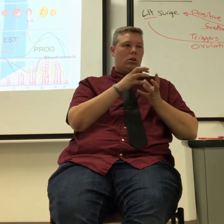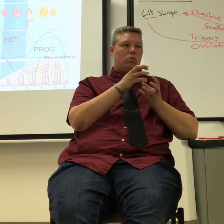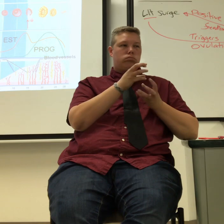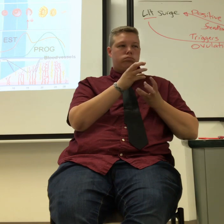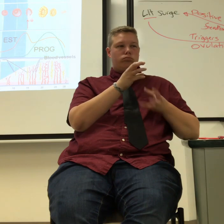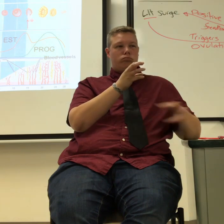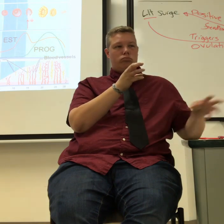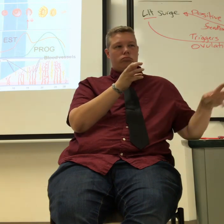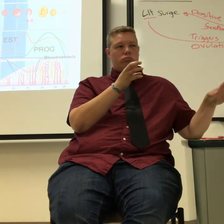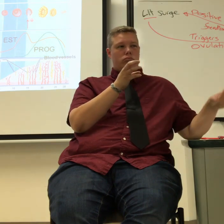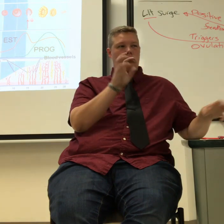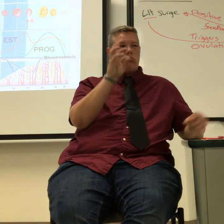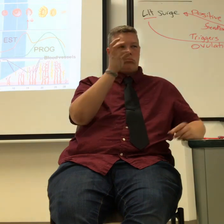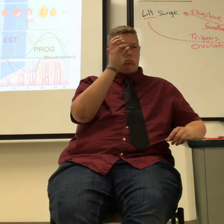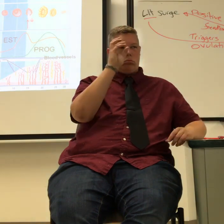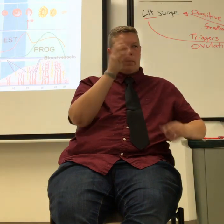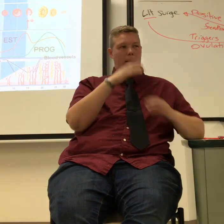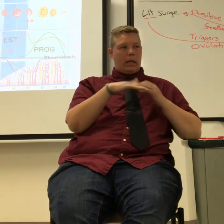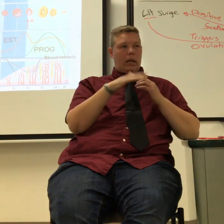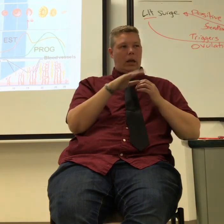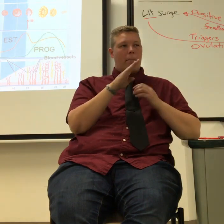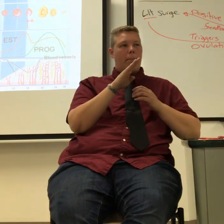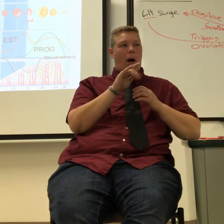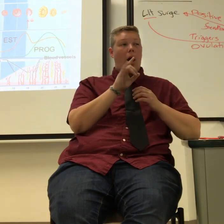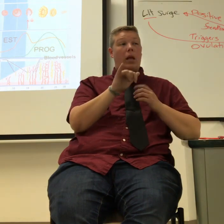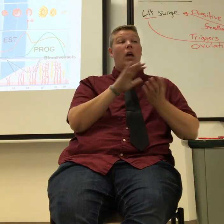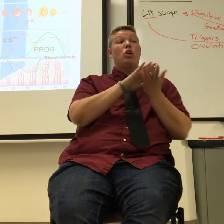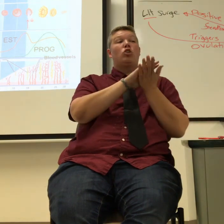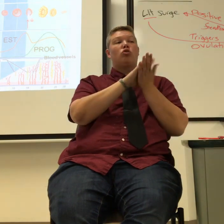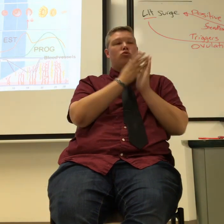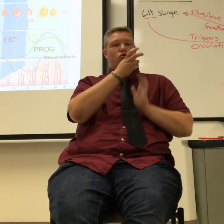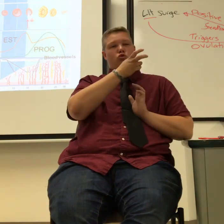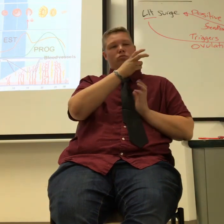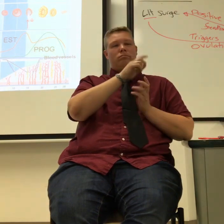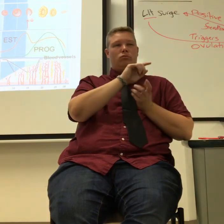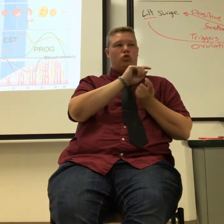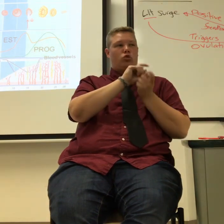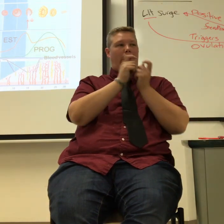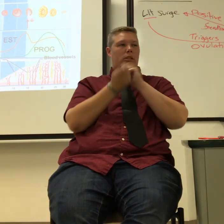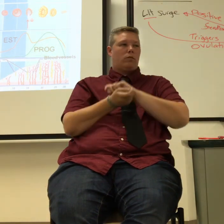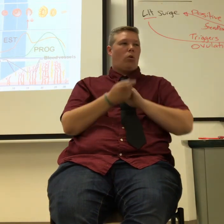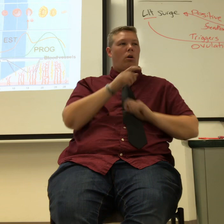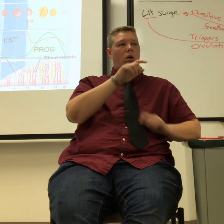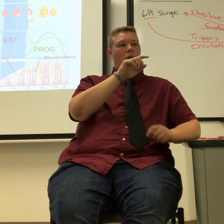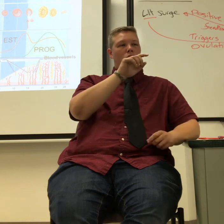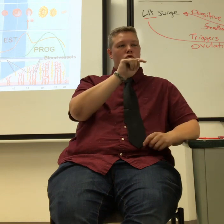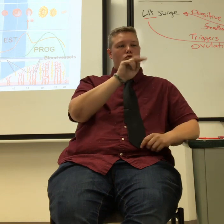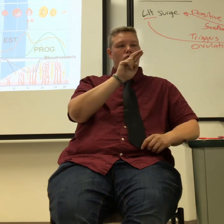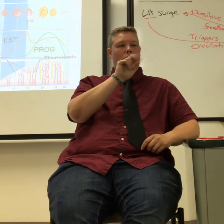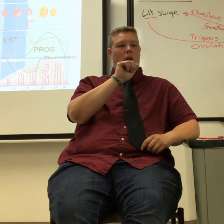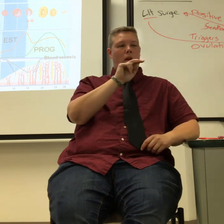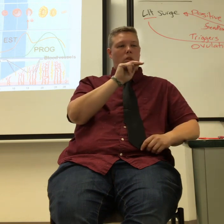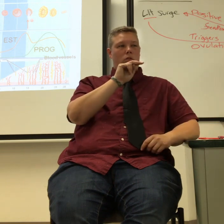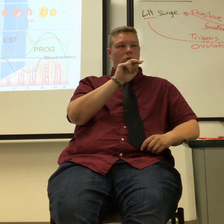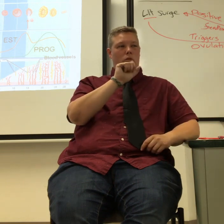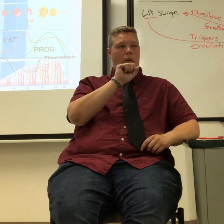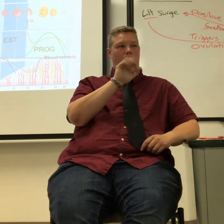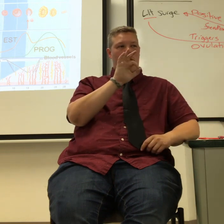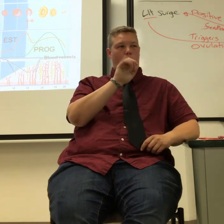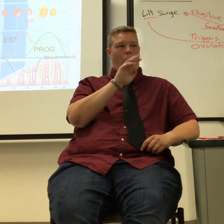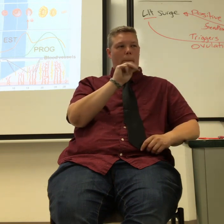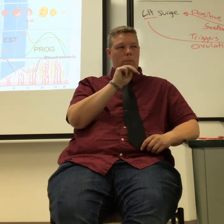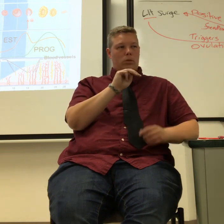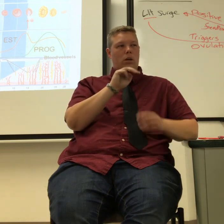body will transform into the yellow body, again, via LH. I had mentioned this before.